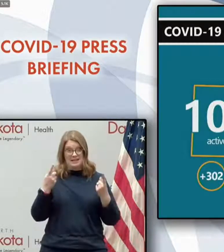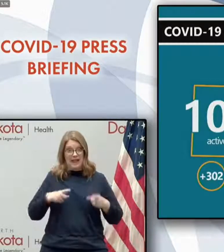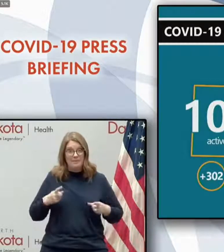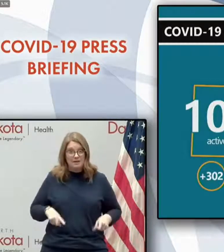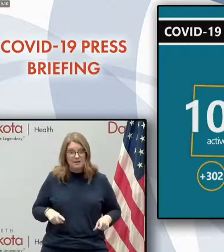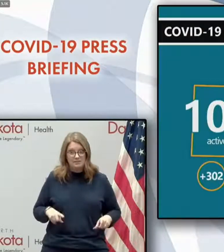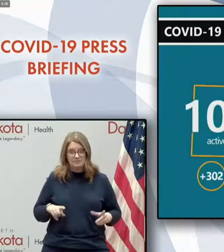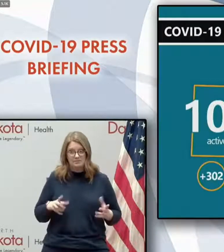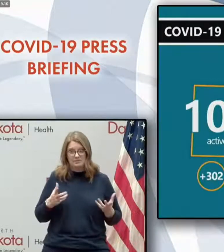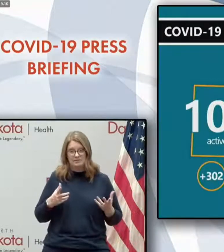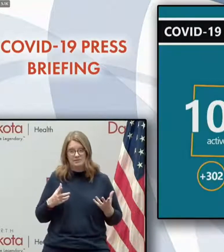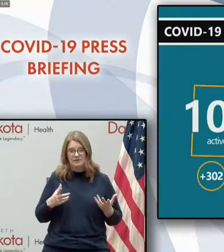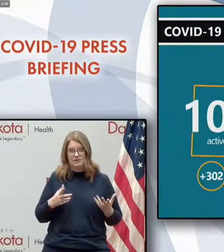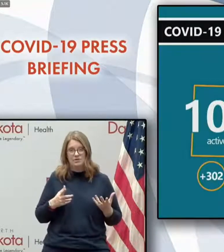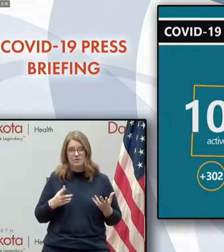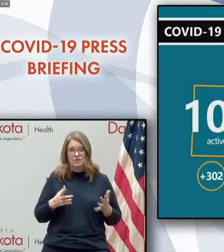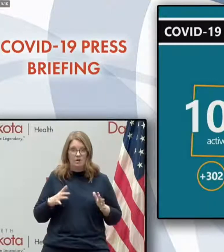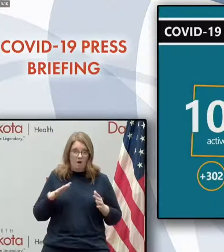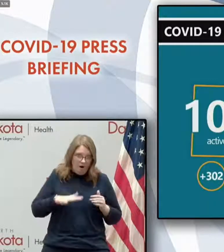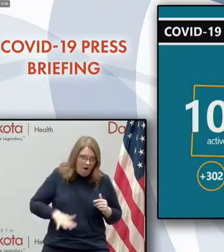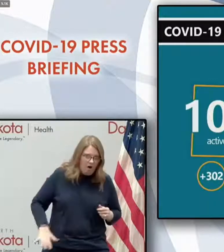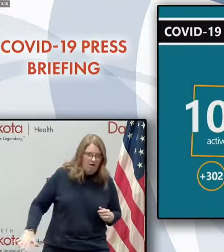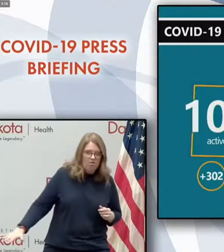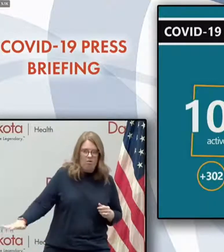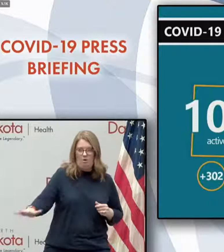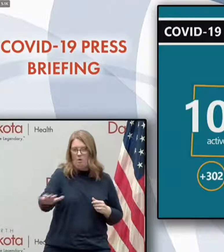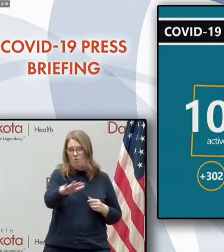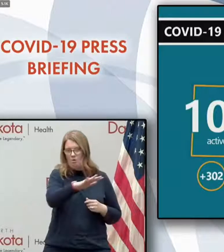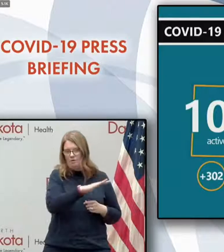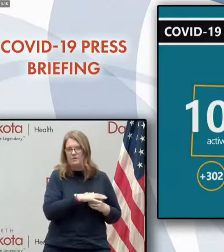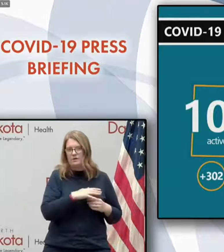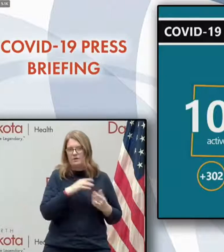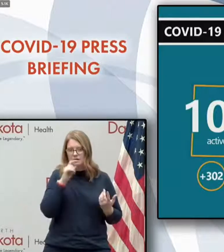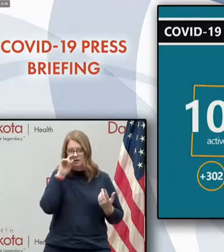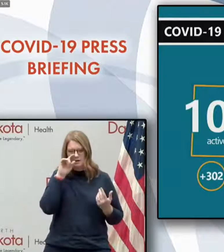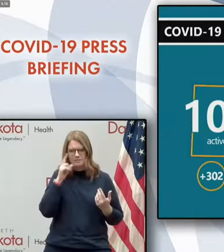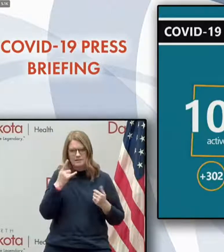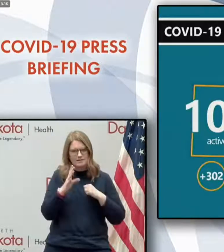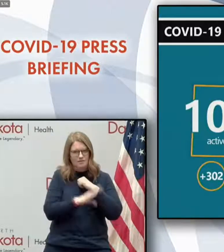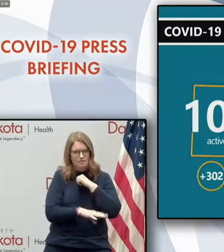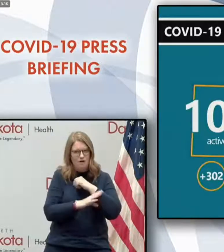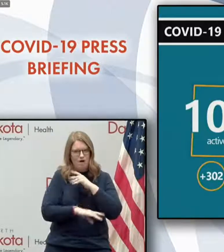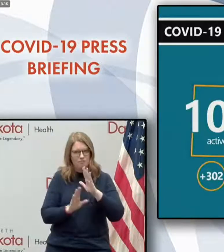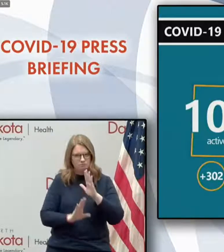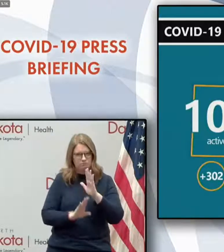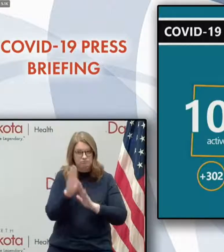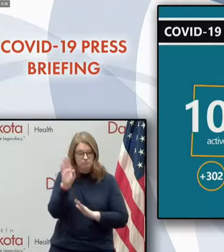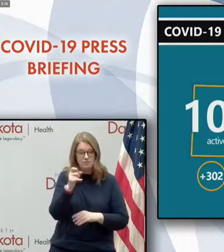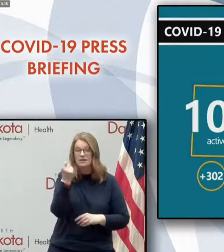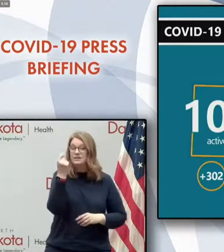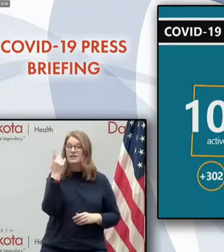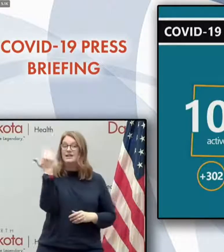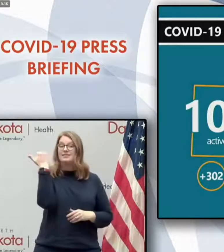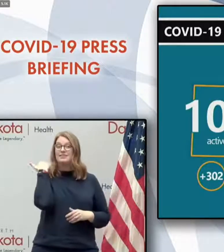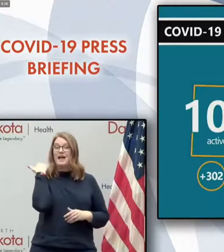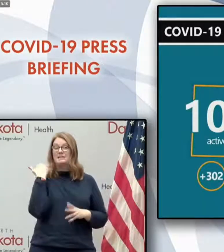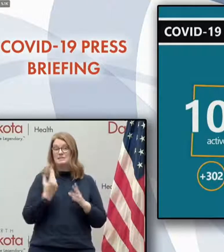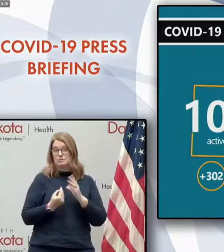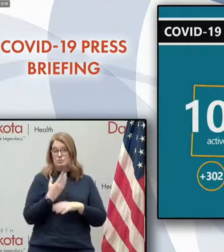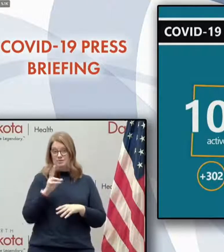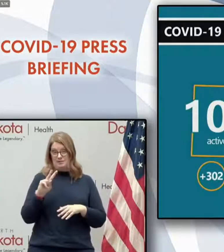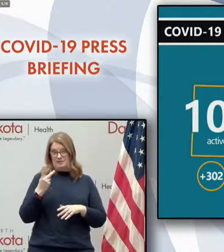this national and international fall resurgence. We said last spring there would be a second wave in the